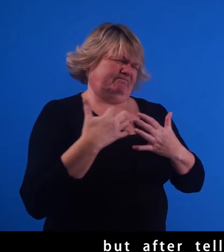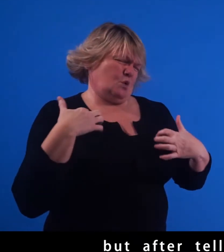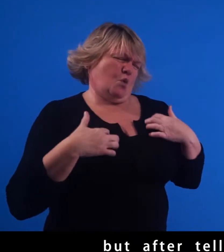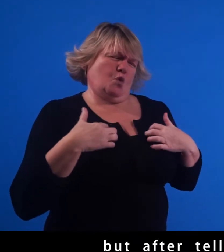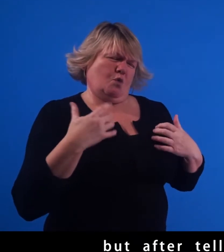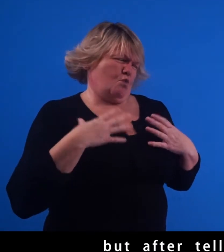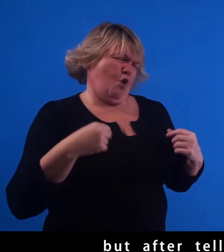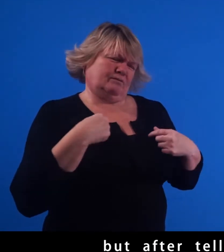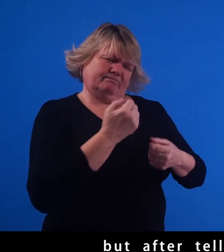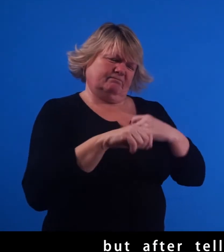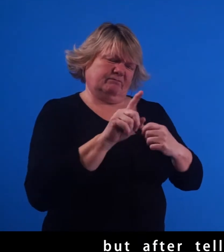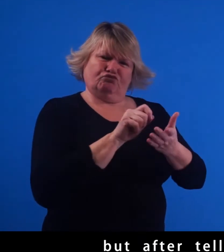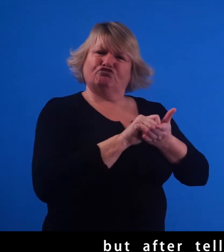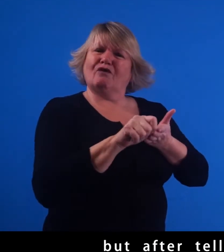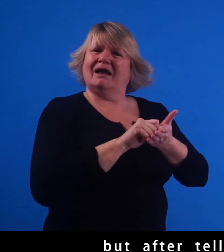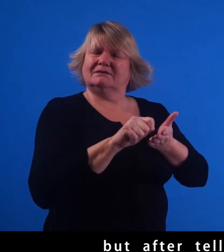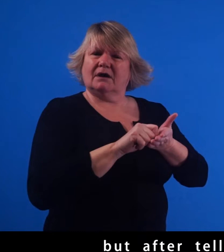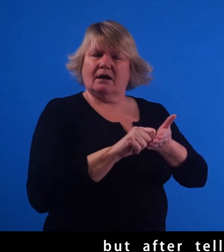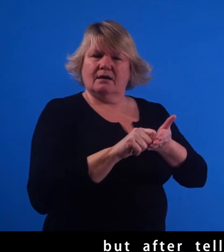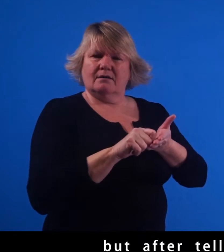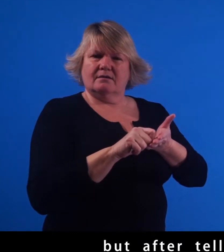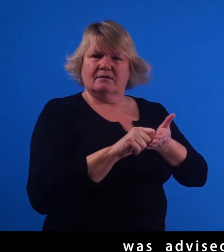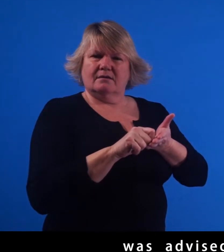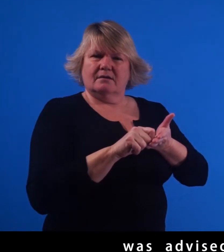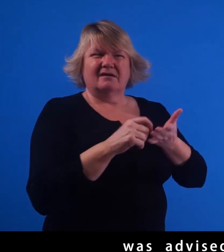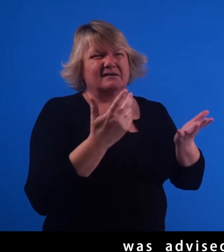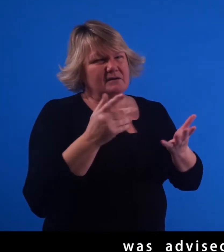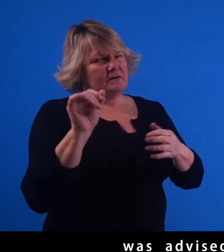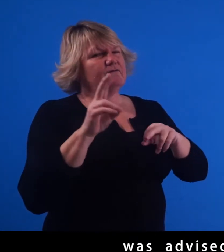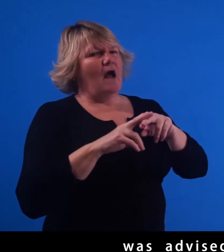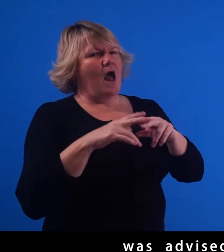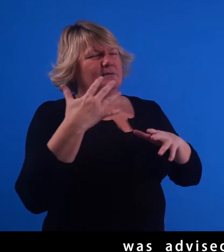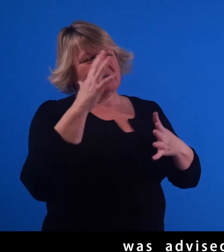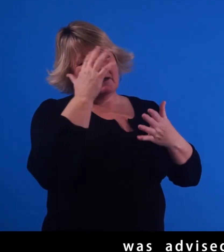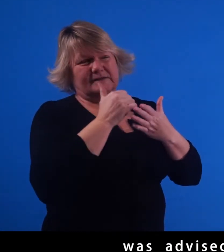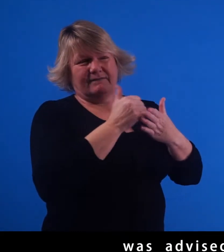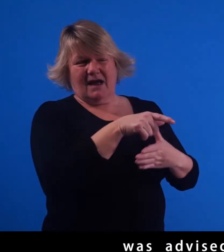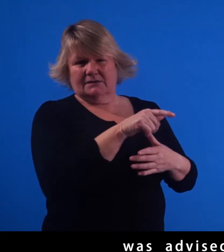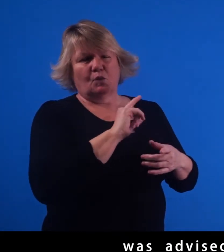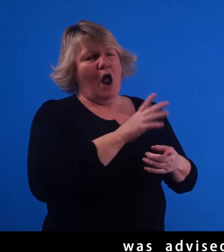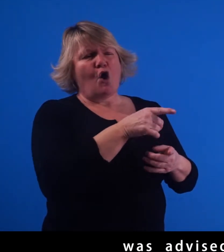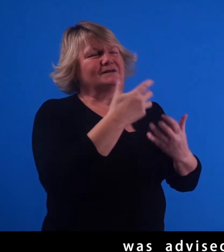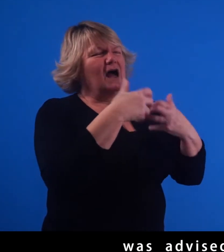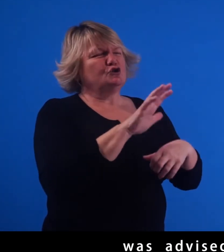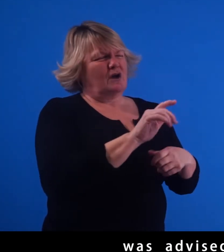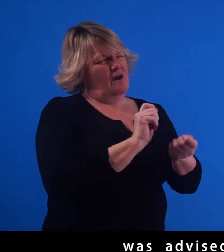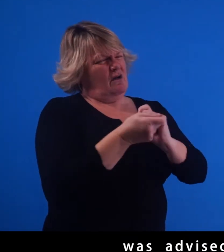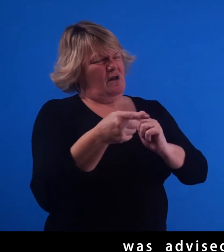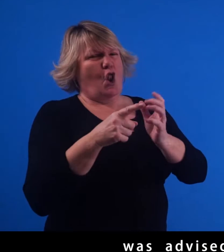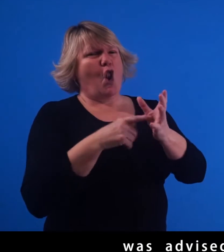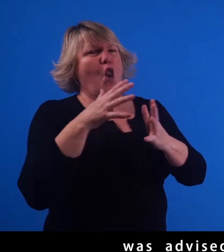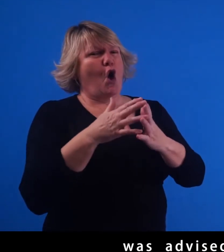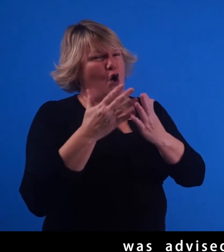that he was determined to become a writer, was advised by his father to switch to study law